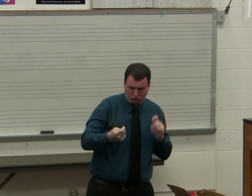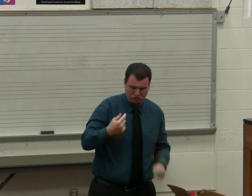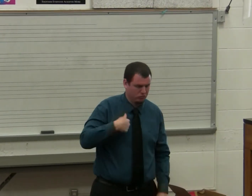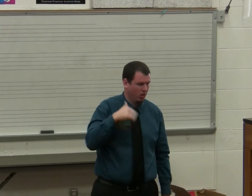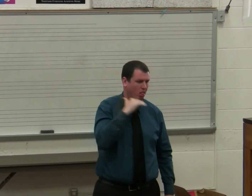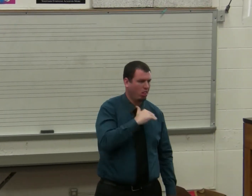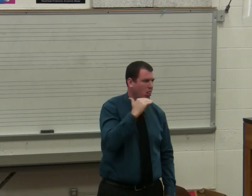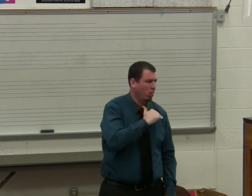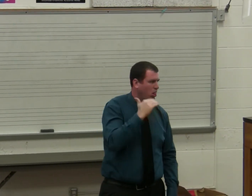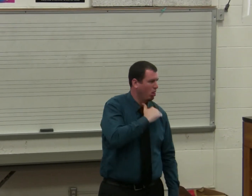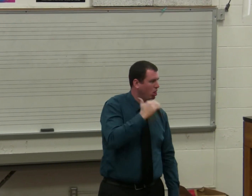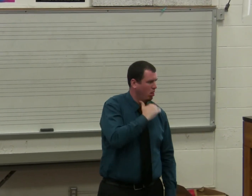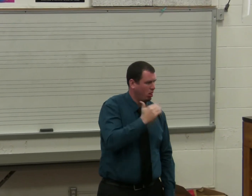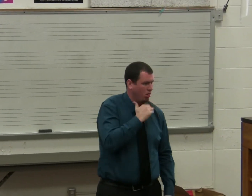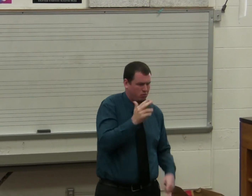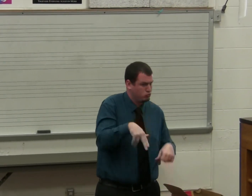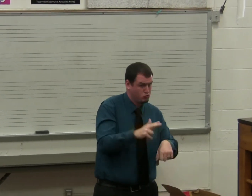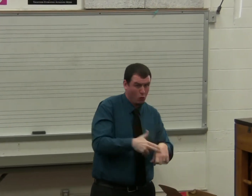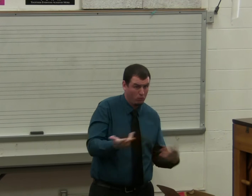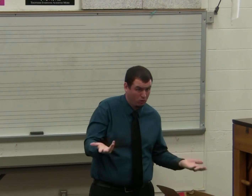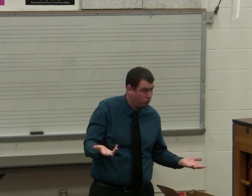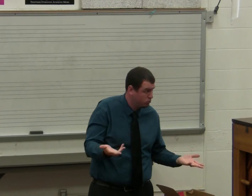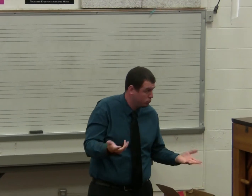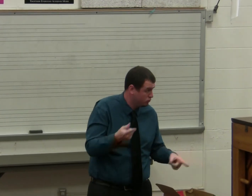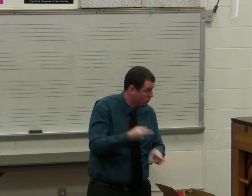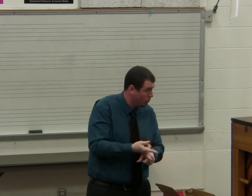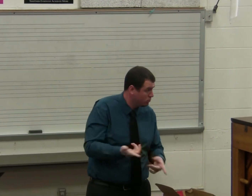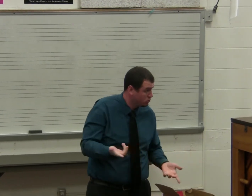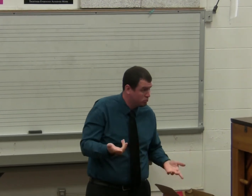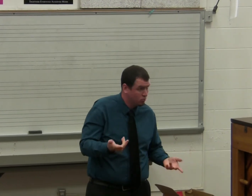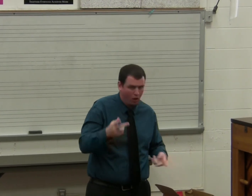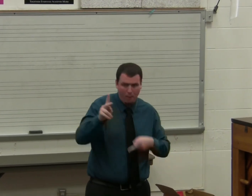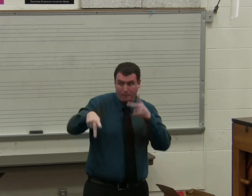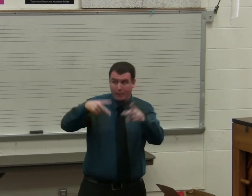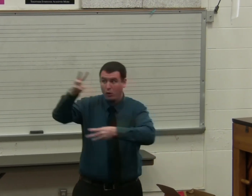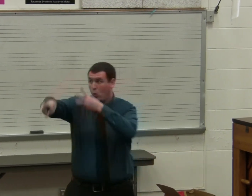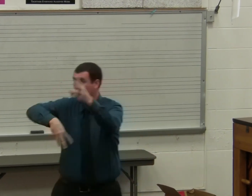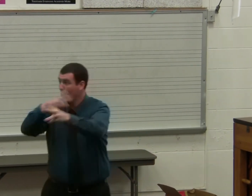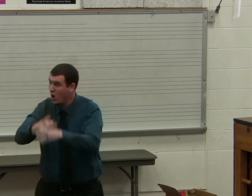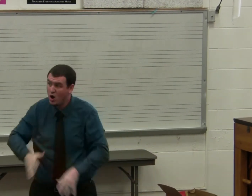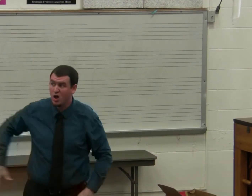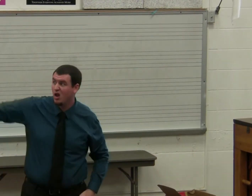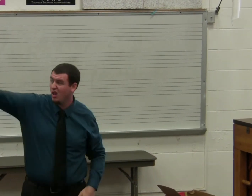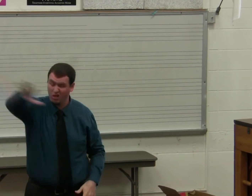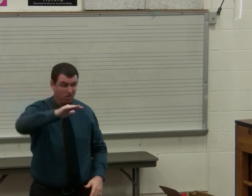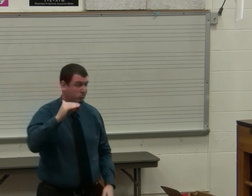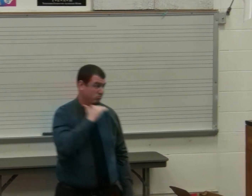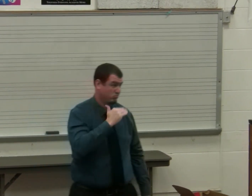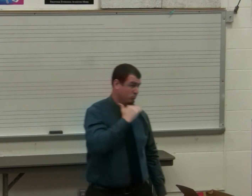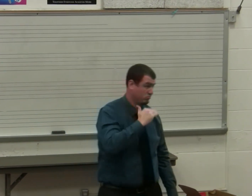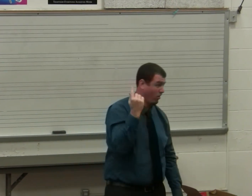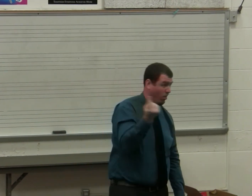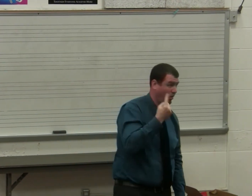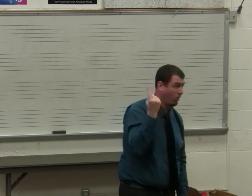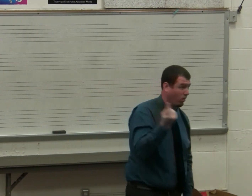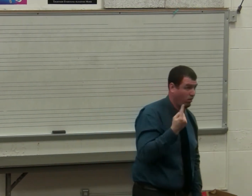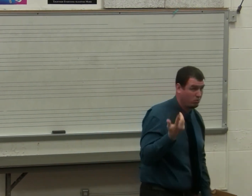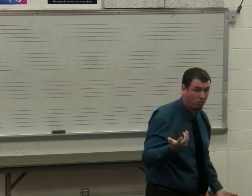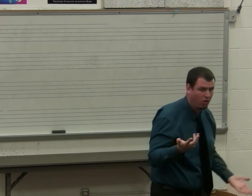And God hasn't changed us, and so we just lie. Like it's normal, like it's nothing. And people out there in the world, they just lie all the